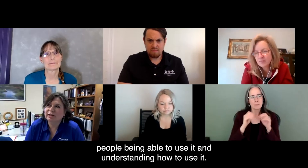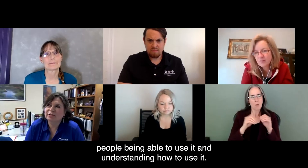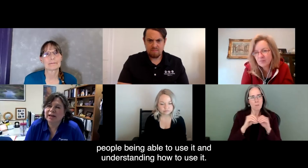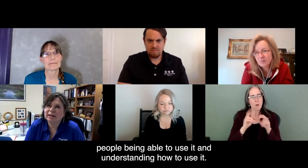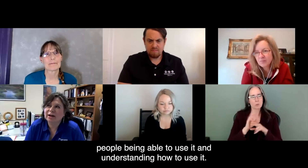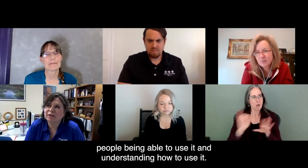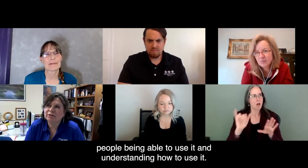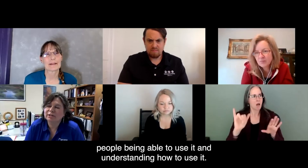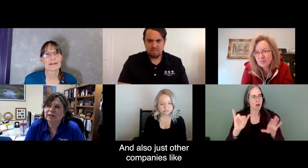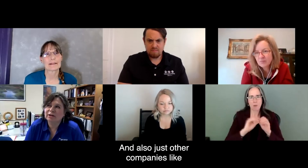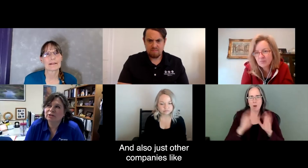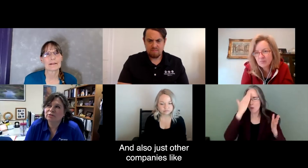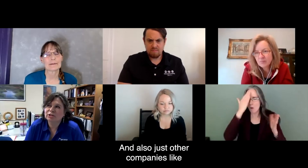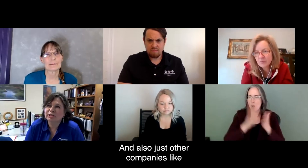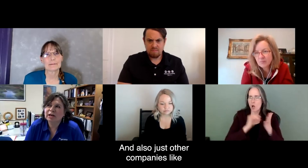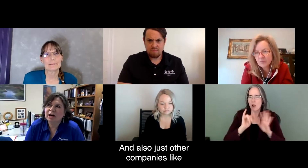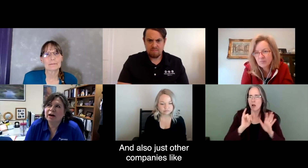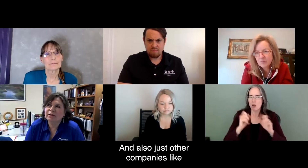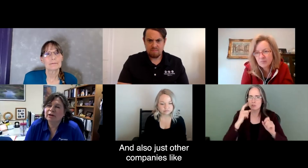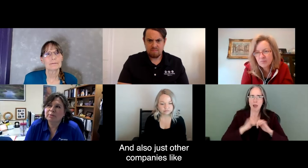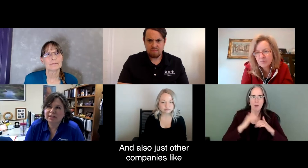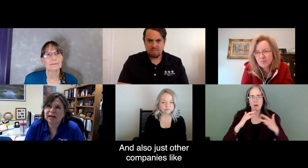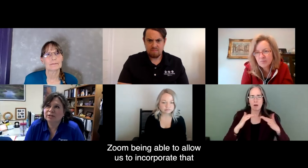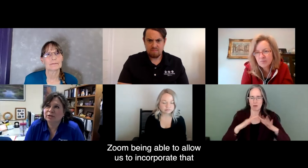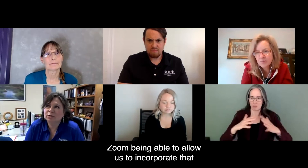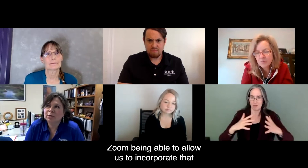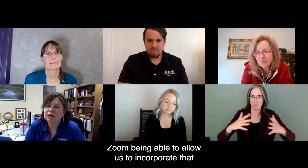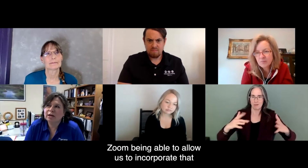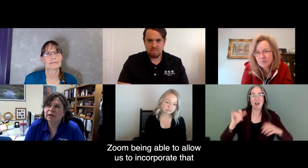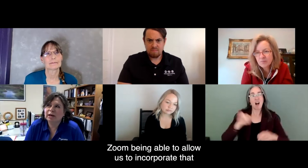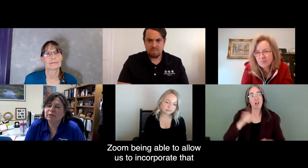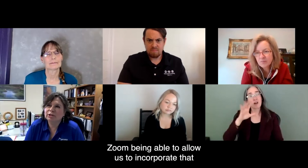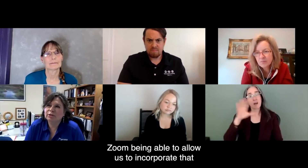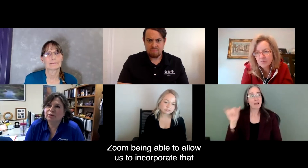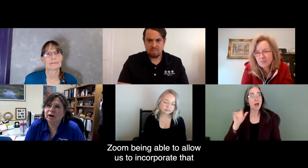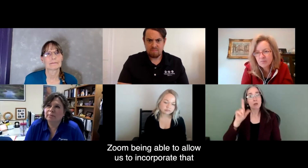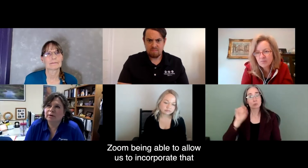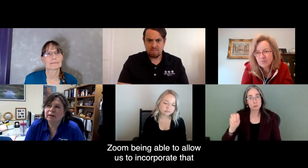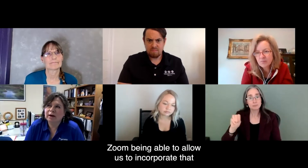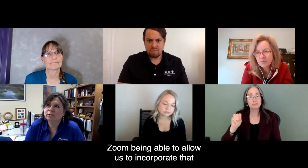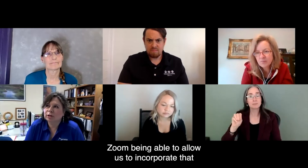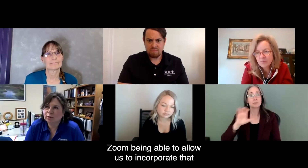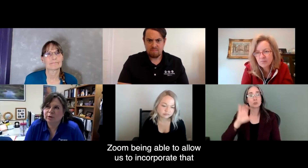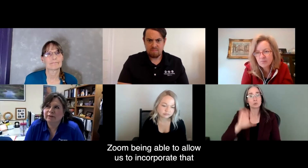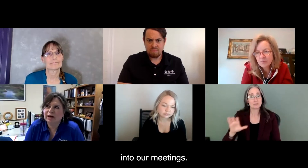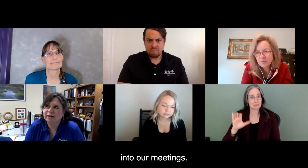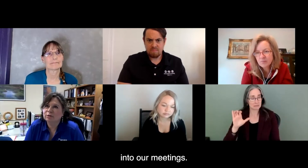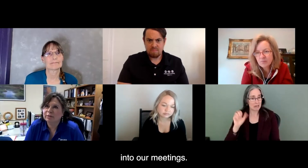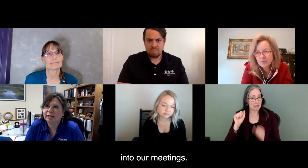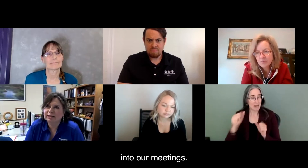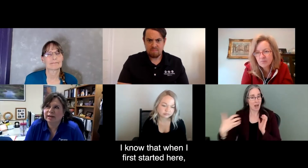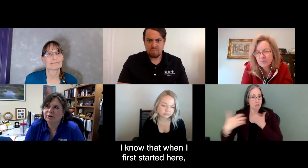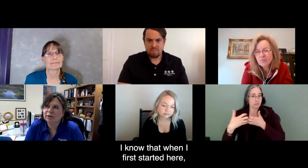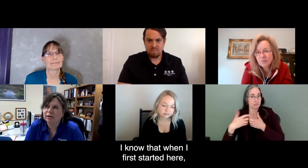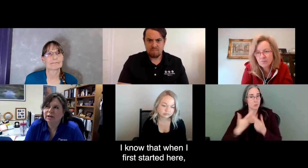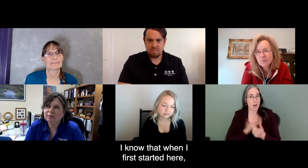it and understanding how to use it, and also just other companies like Zoom being able to allow us to incorporate that into our